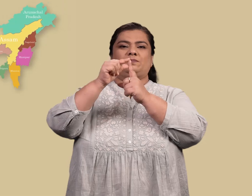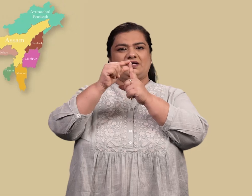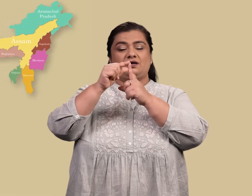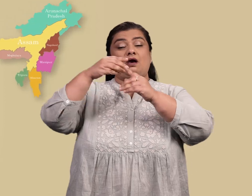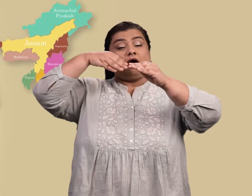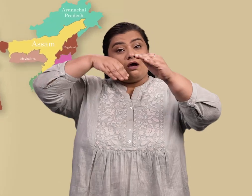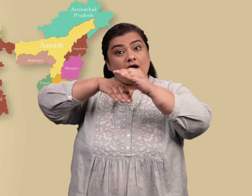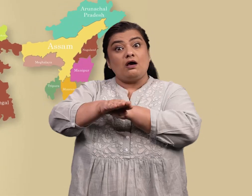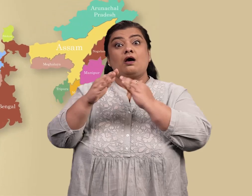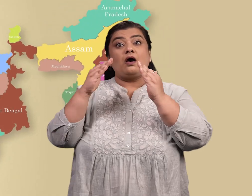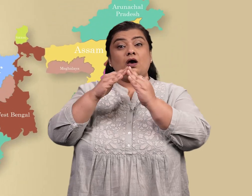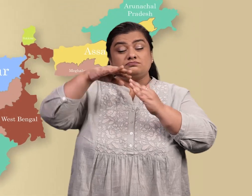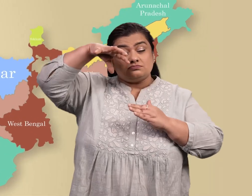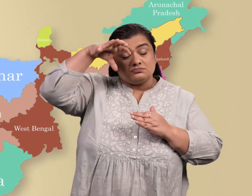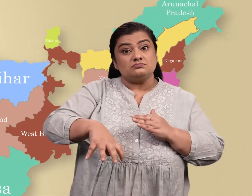Uttar Pradesh.